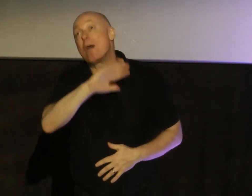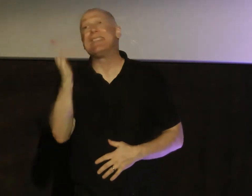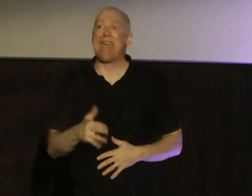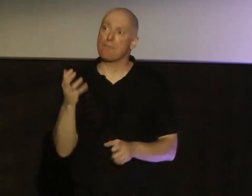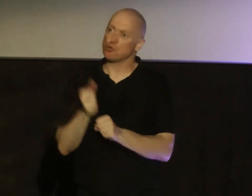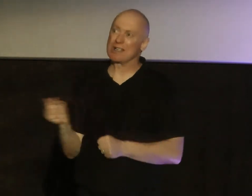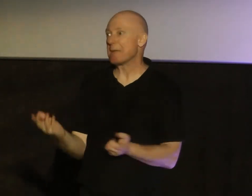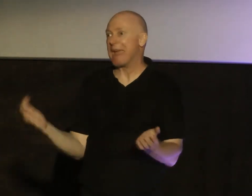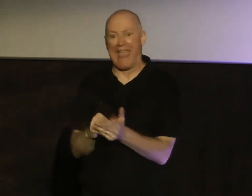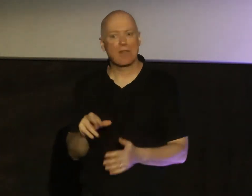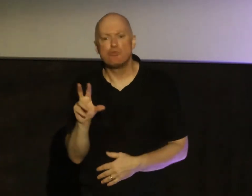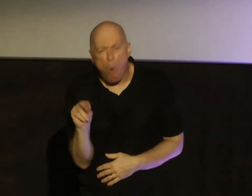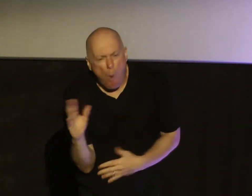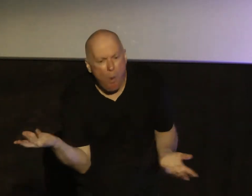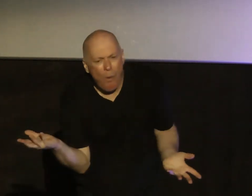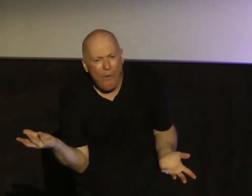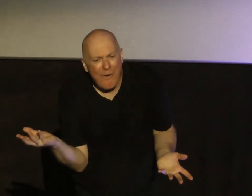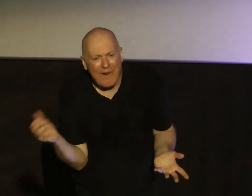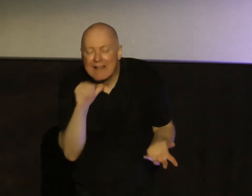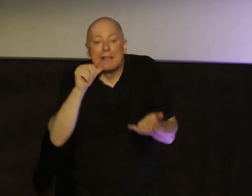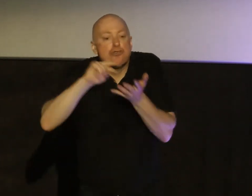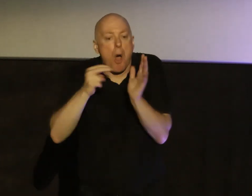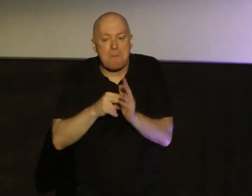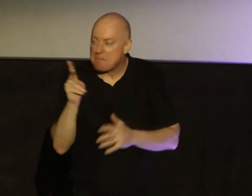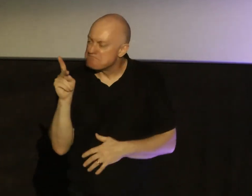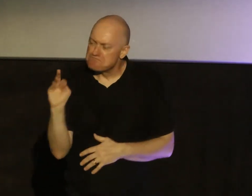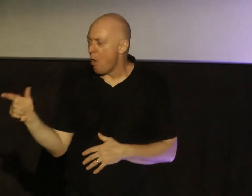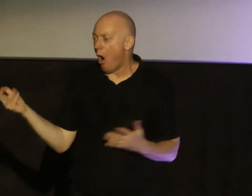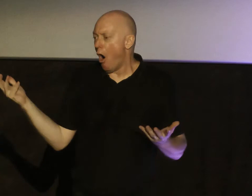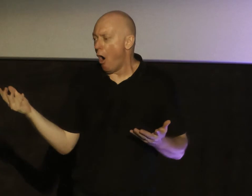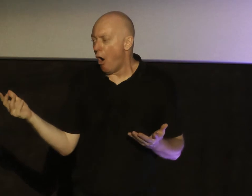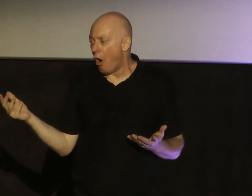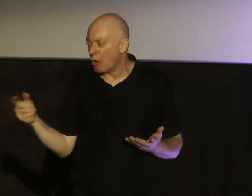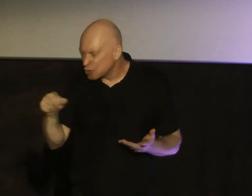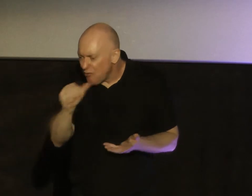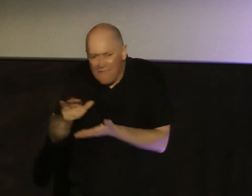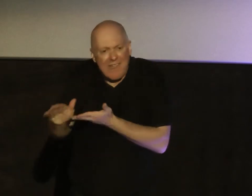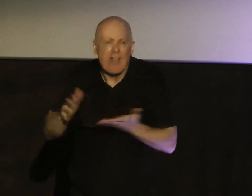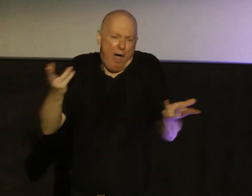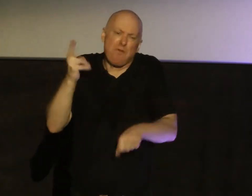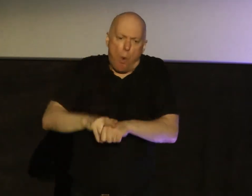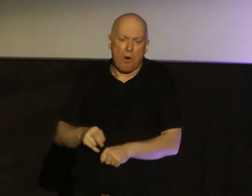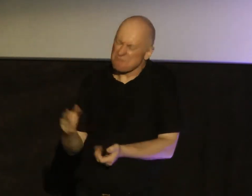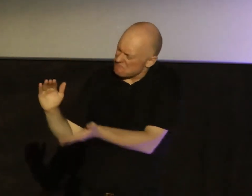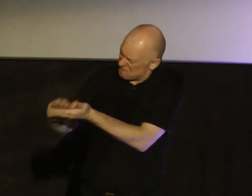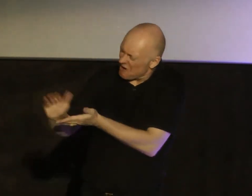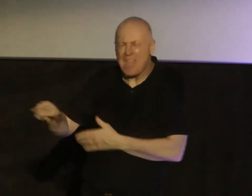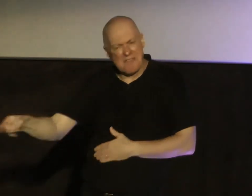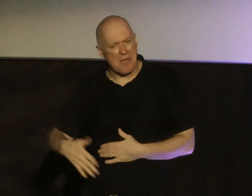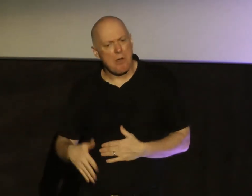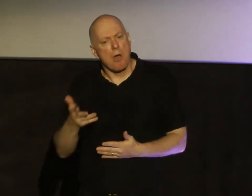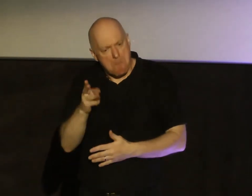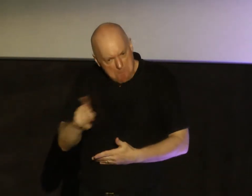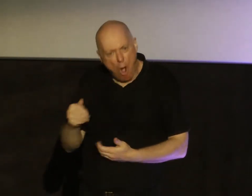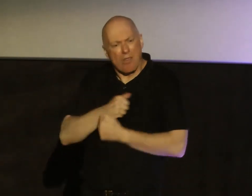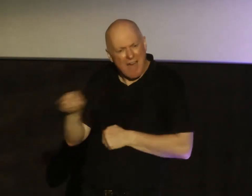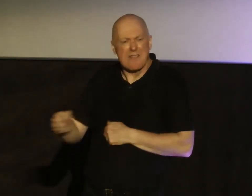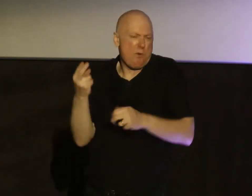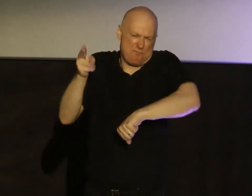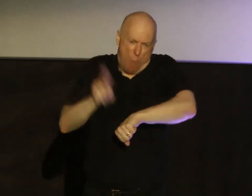ever again. It doesn't mean that Paul shouldn't forgive him. As I said, it doesn't mean that Paul shouldn't love him. Of course not. It doesn't mean any of